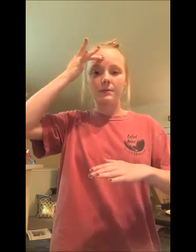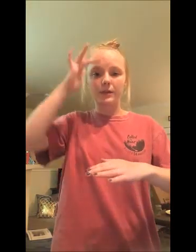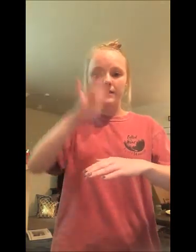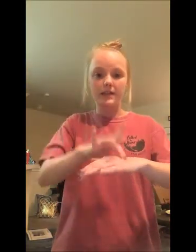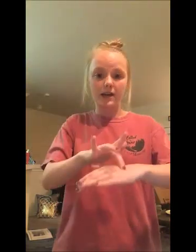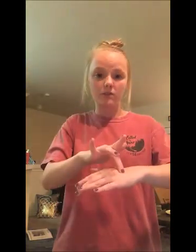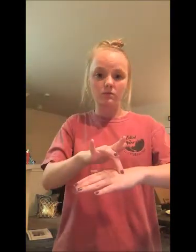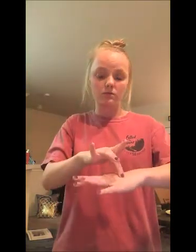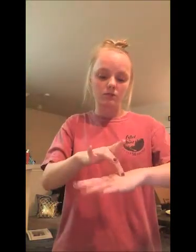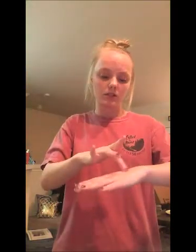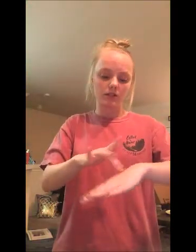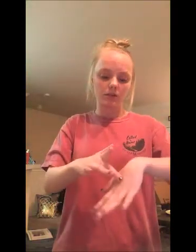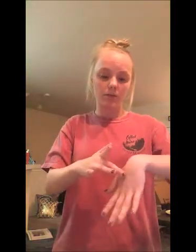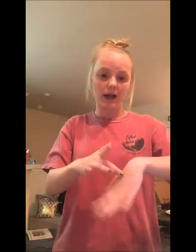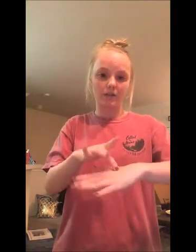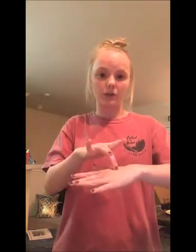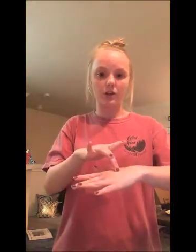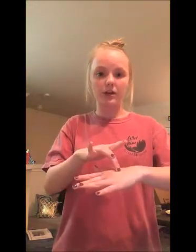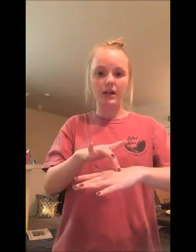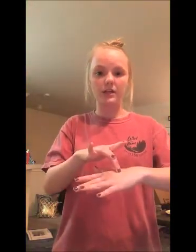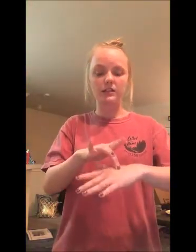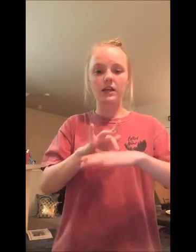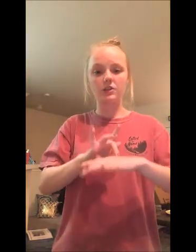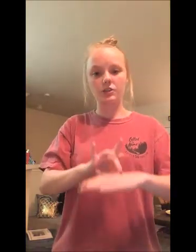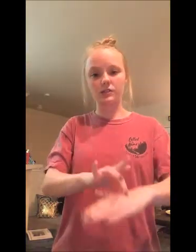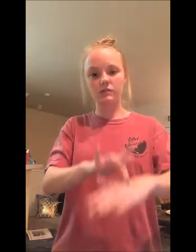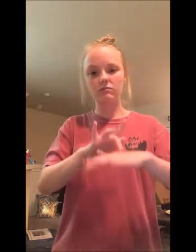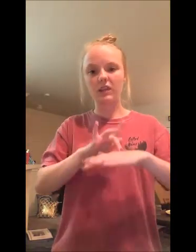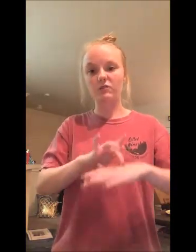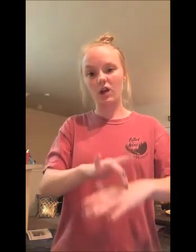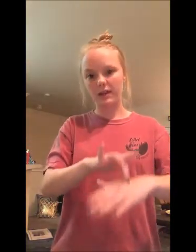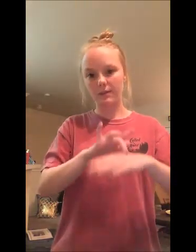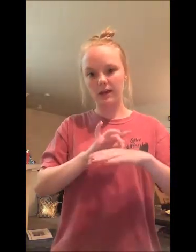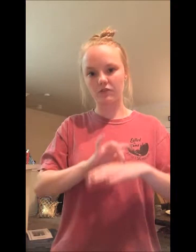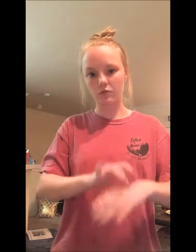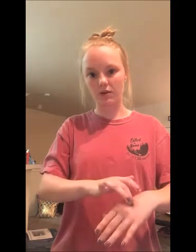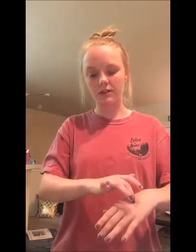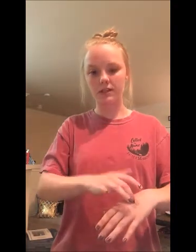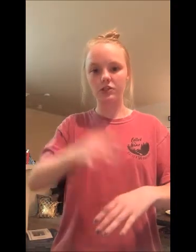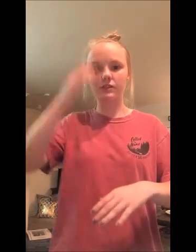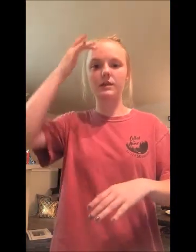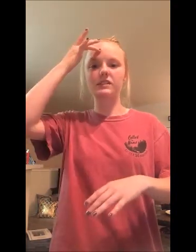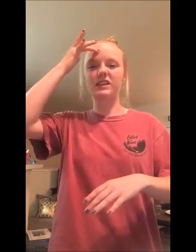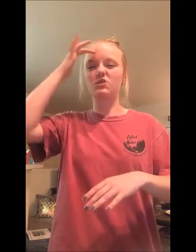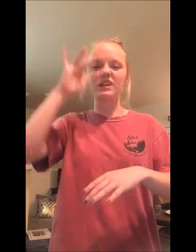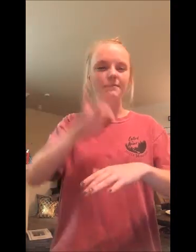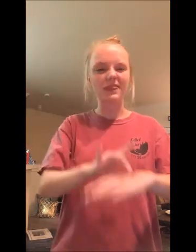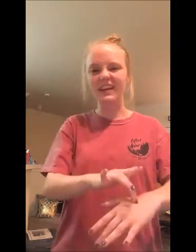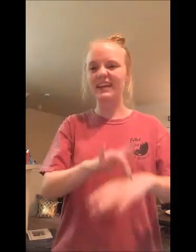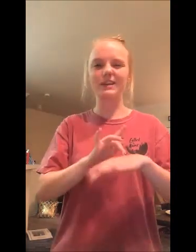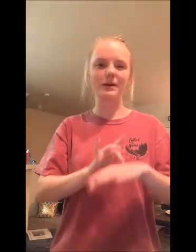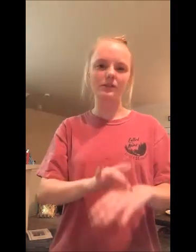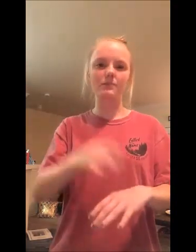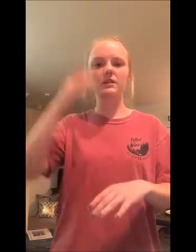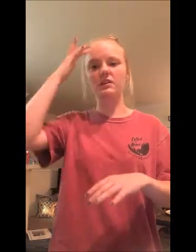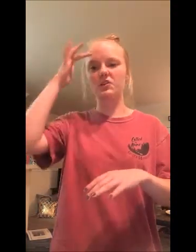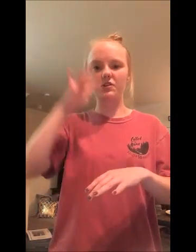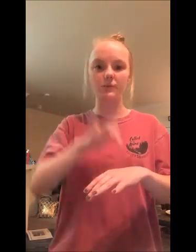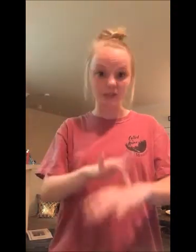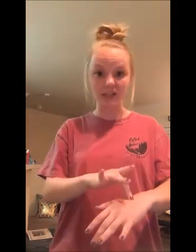bring it down to the back of your other hand and just like rock it back and forth. And it just means like you keep thinking about something. You're obsessed